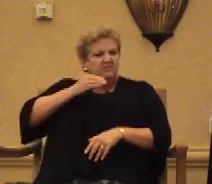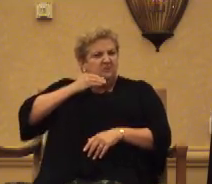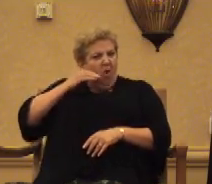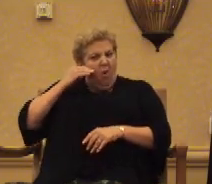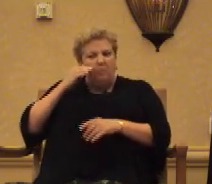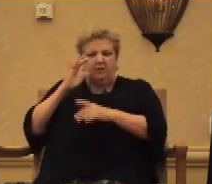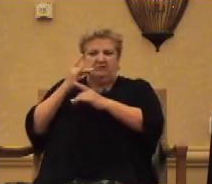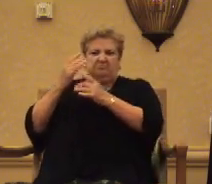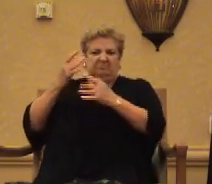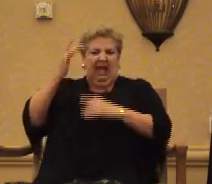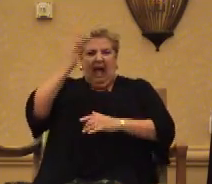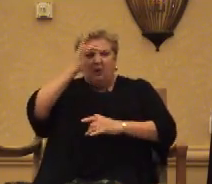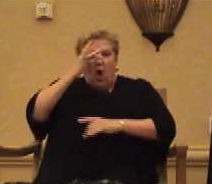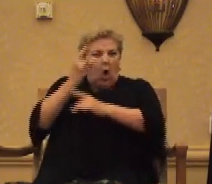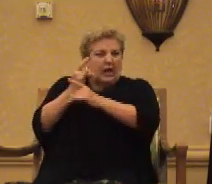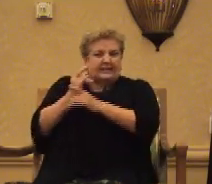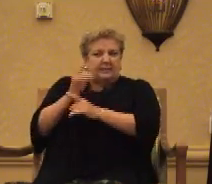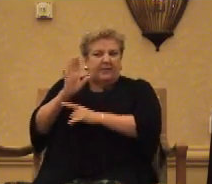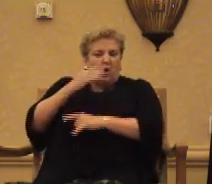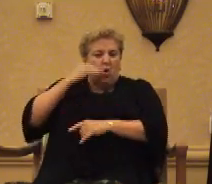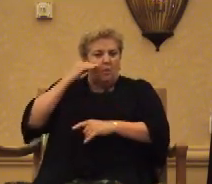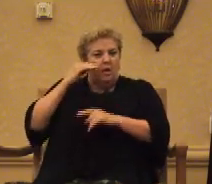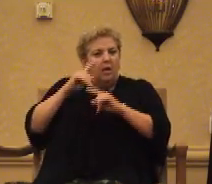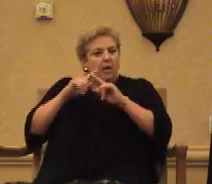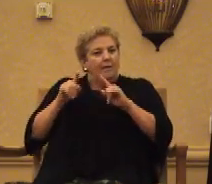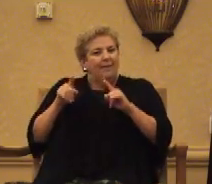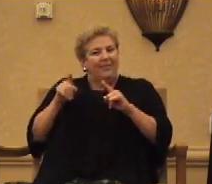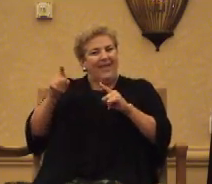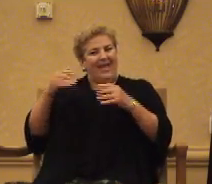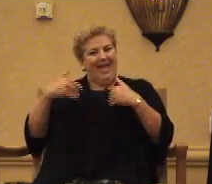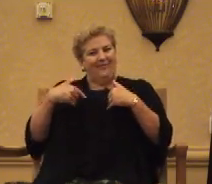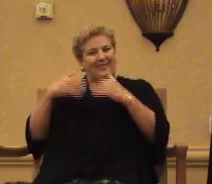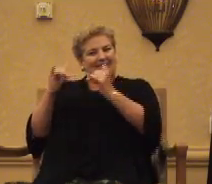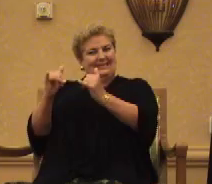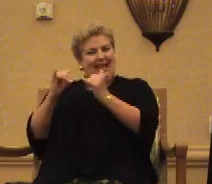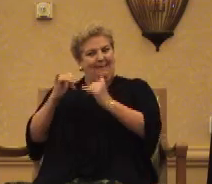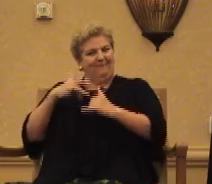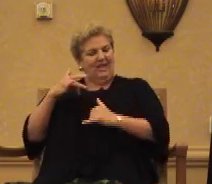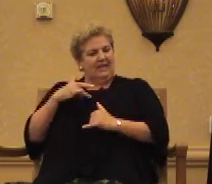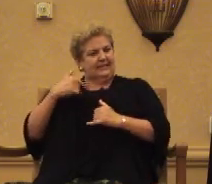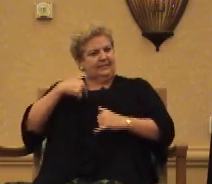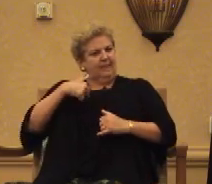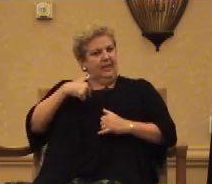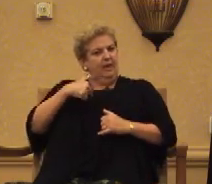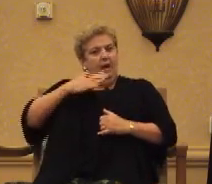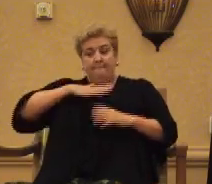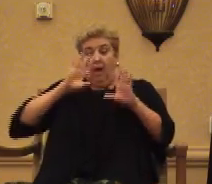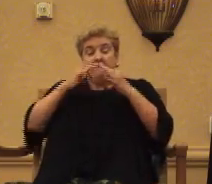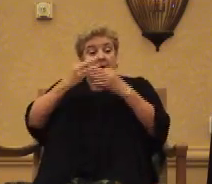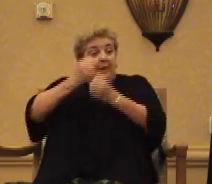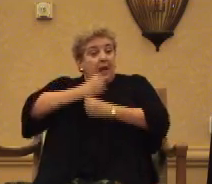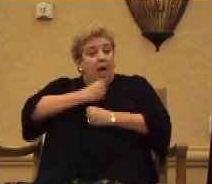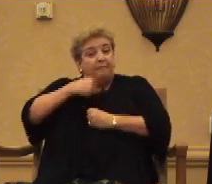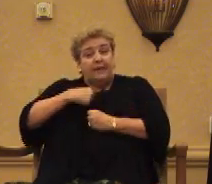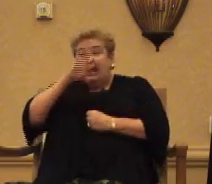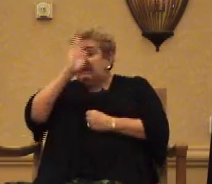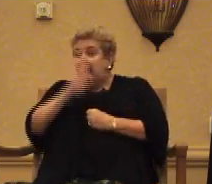with all the same feelings that I had in a family that loved me and would have done anything and never abused me. I mean, they were